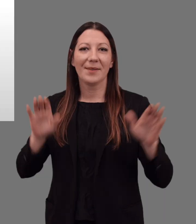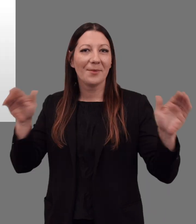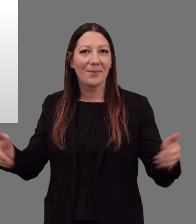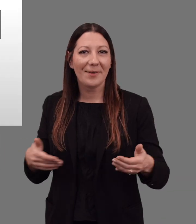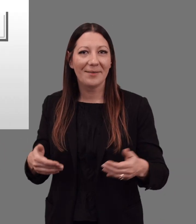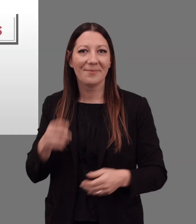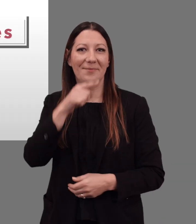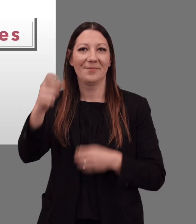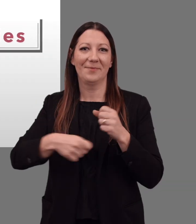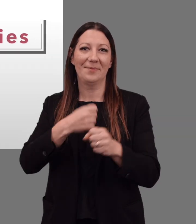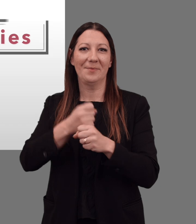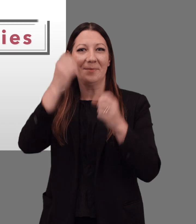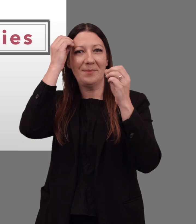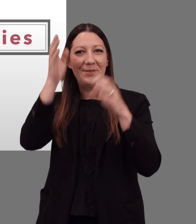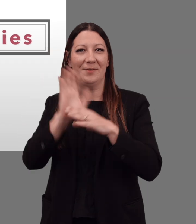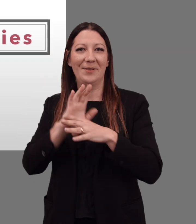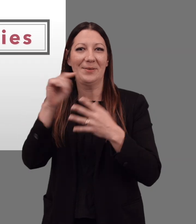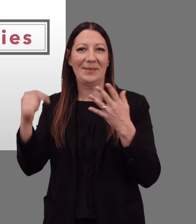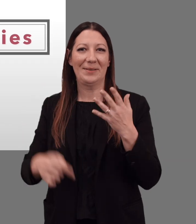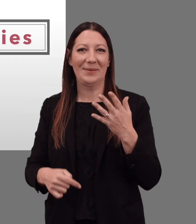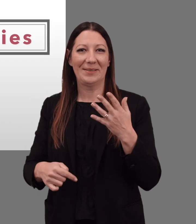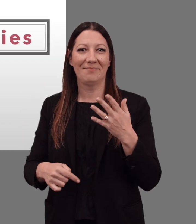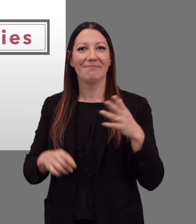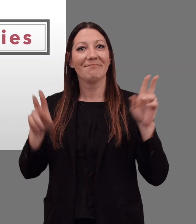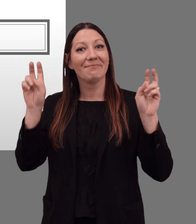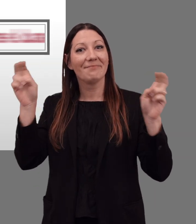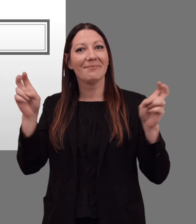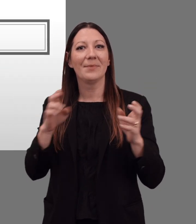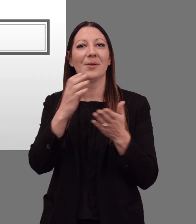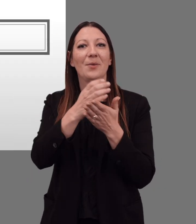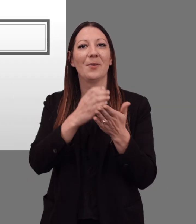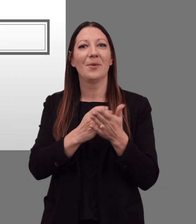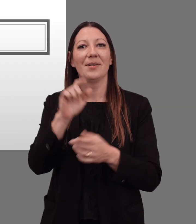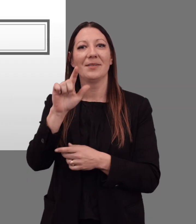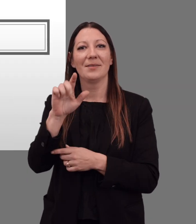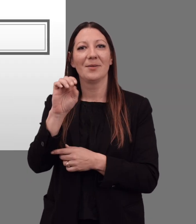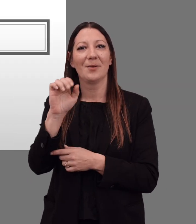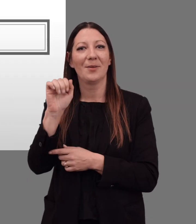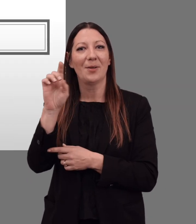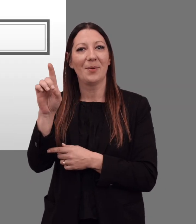Welcome to the First Year Information video series. Course load.